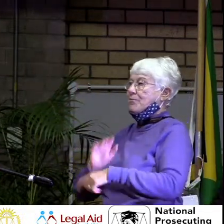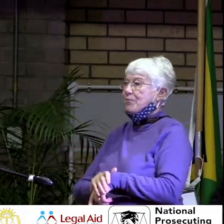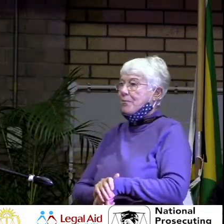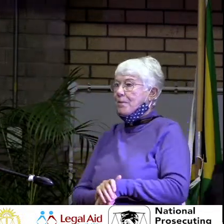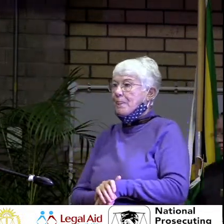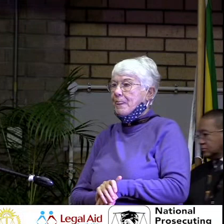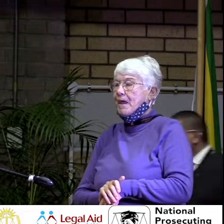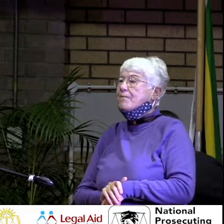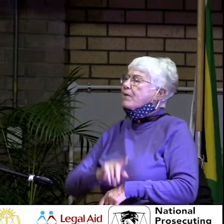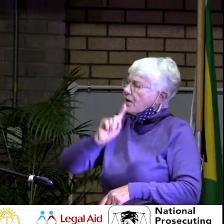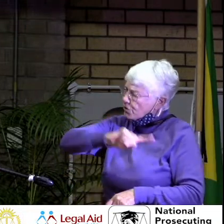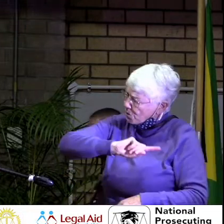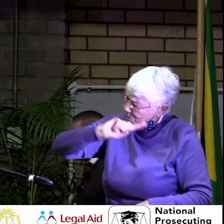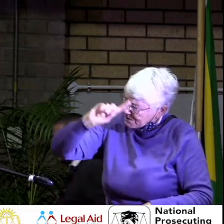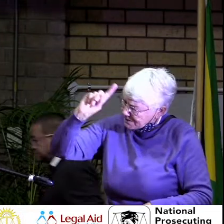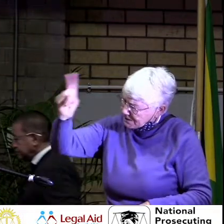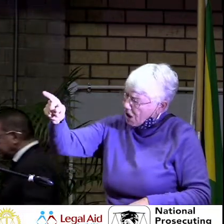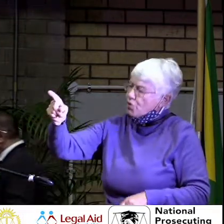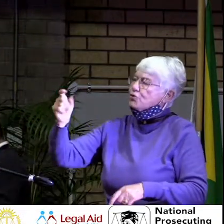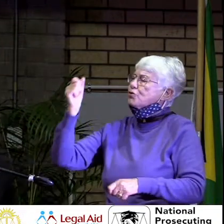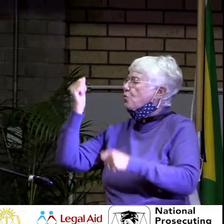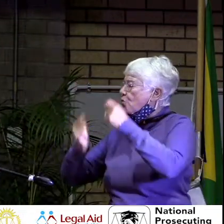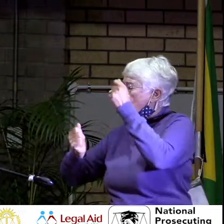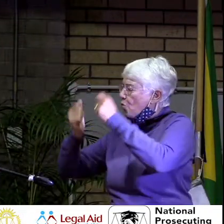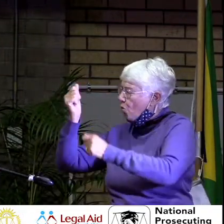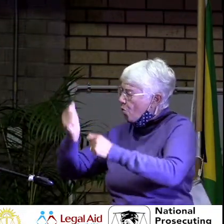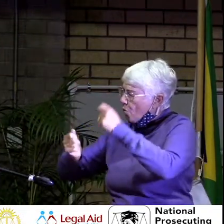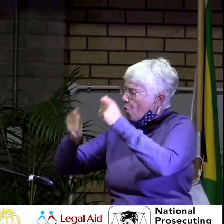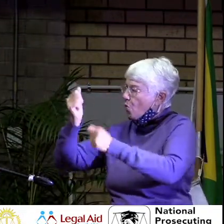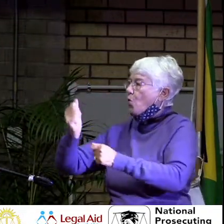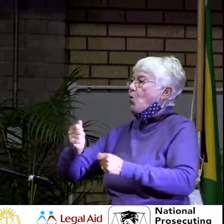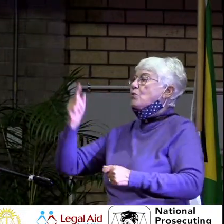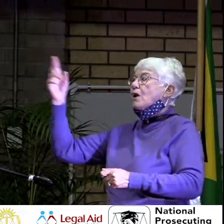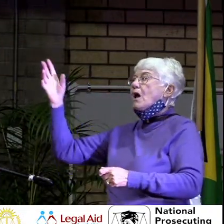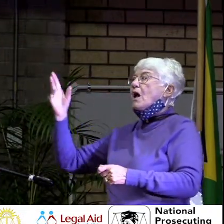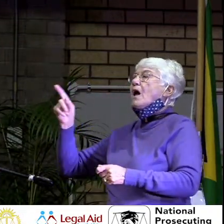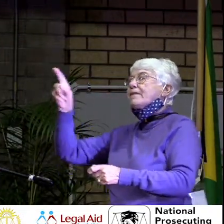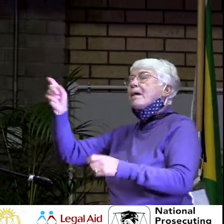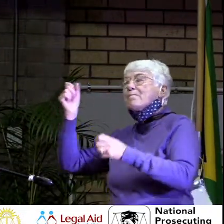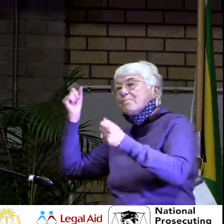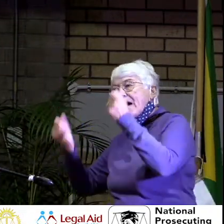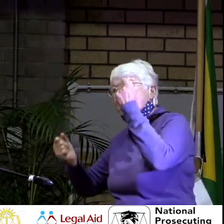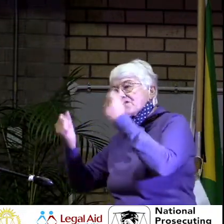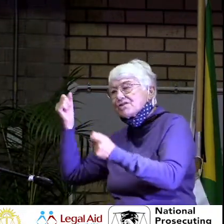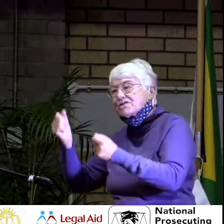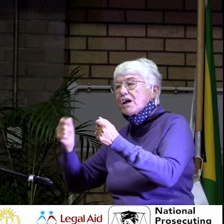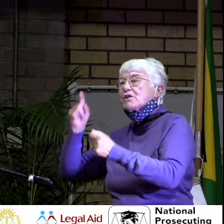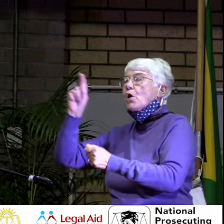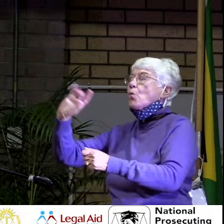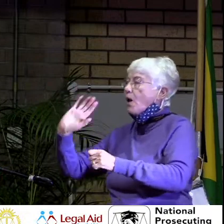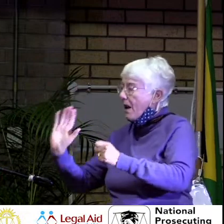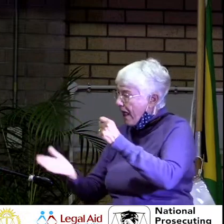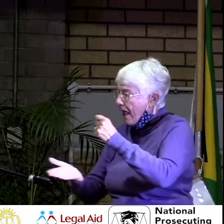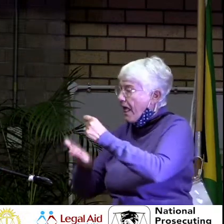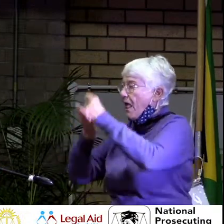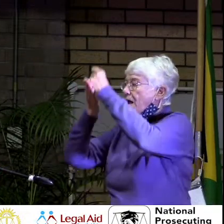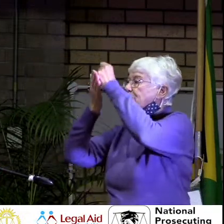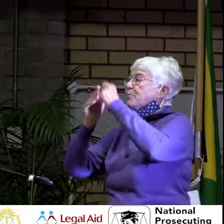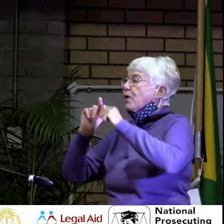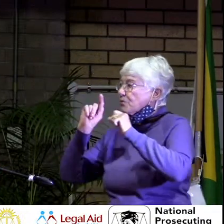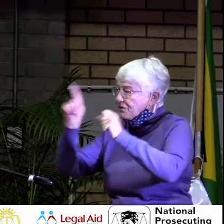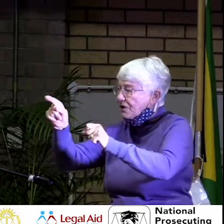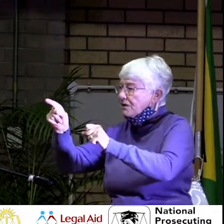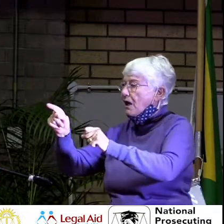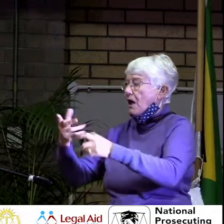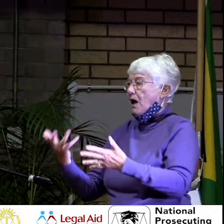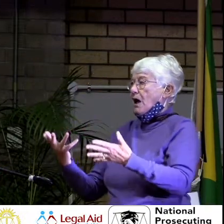magistrate will set the matter down for a later date when the person you're making the accusations against can come